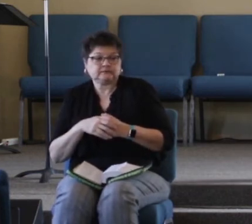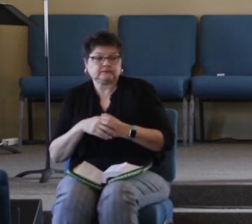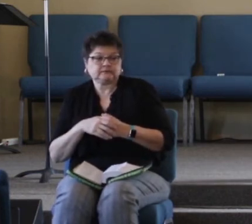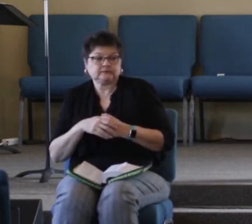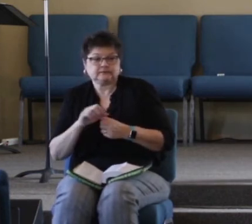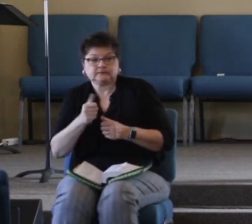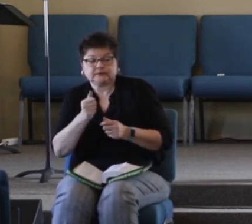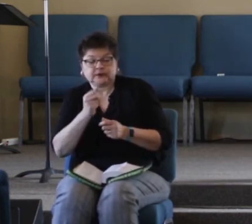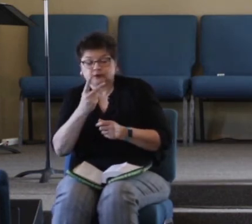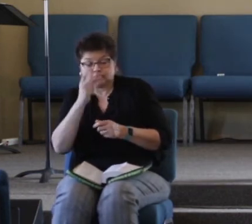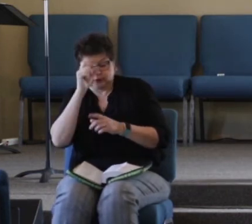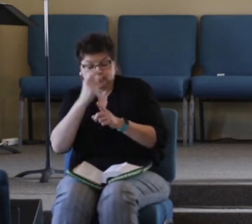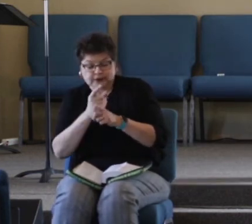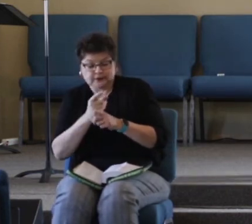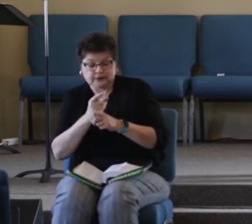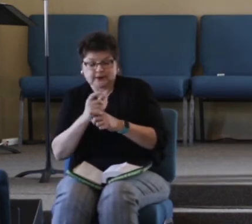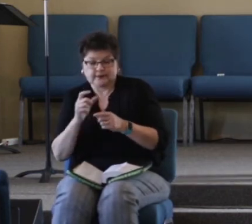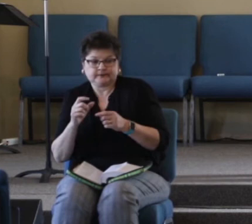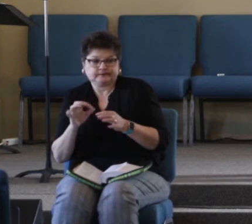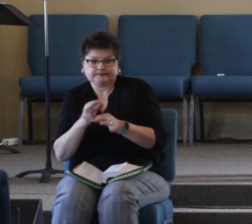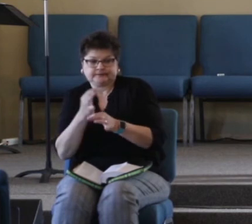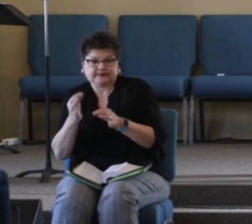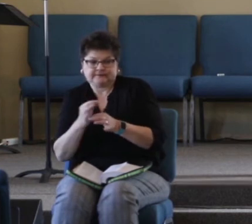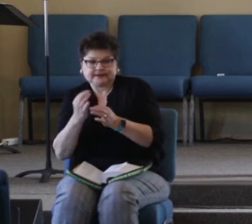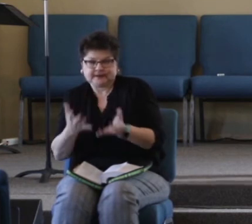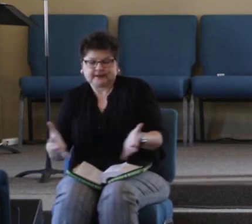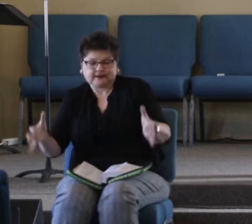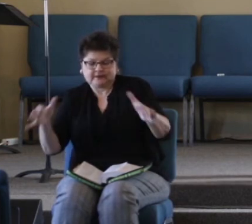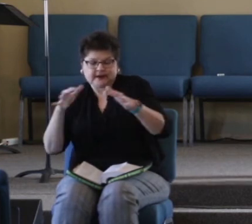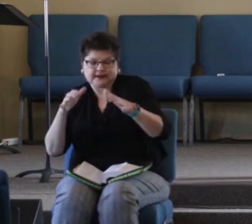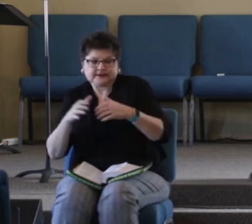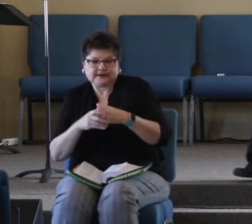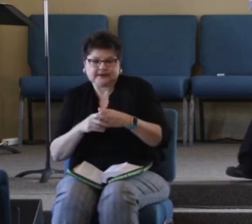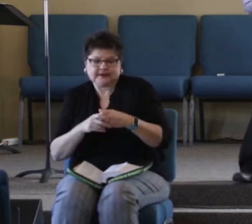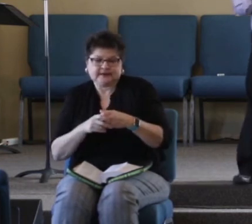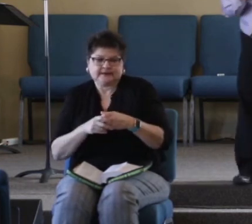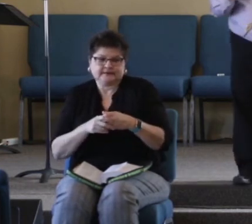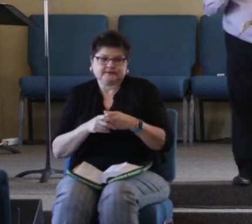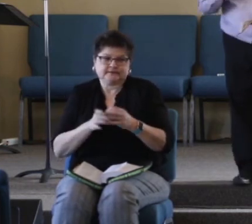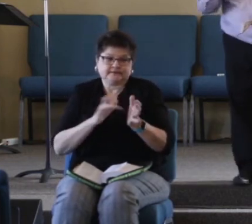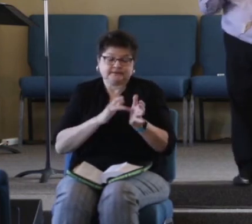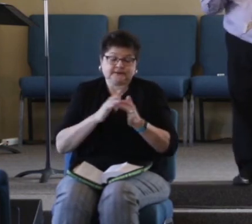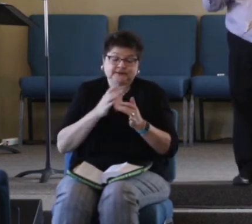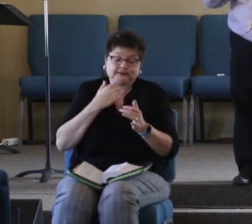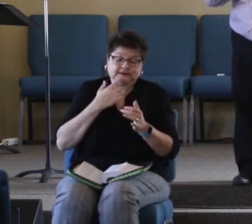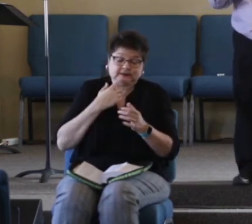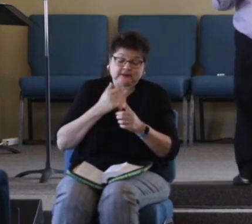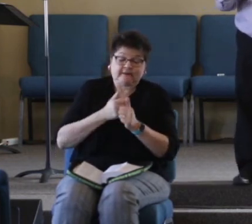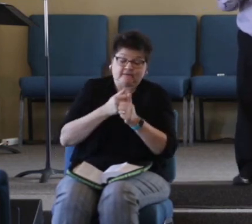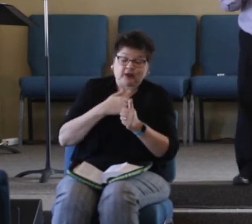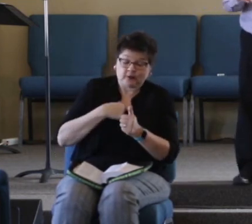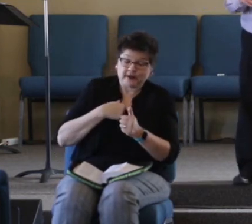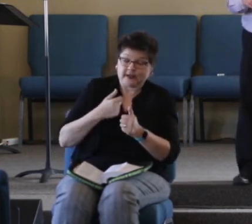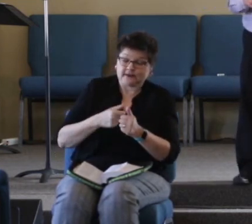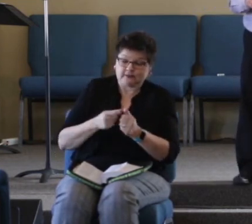me." But here's one, and it's in John chapter 1, verses 47